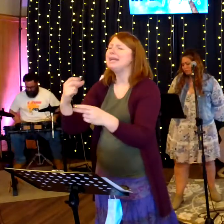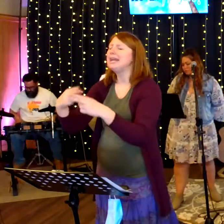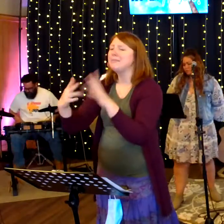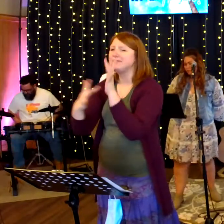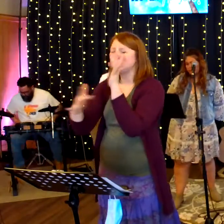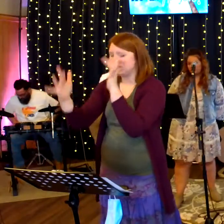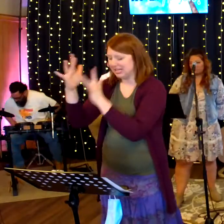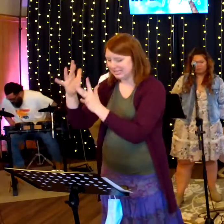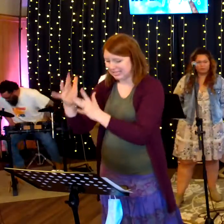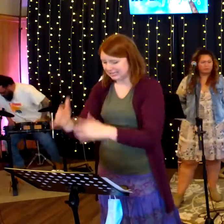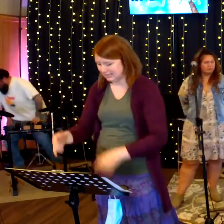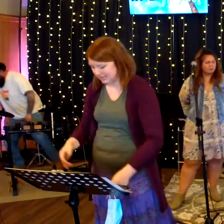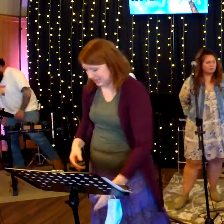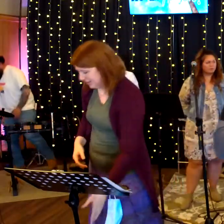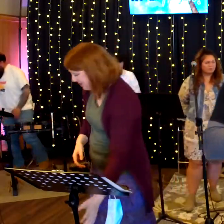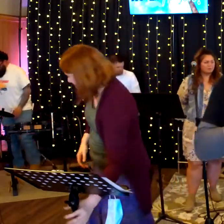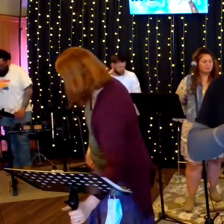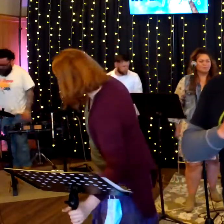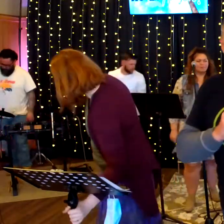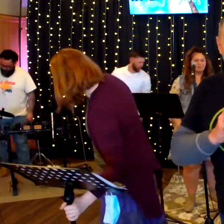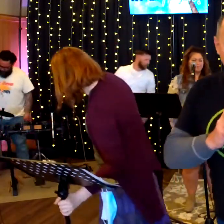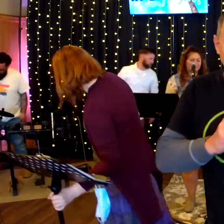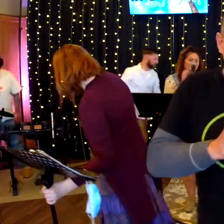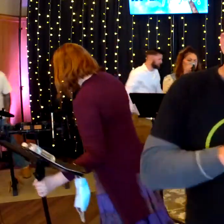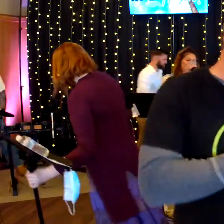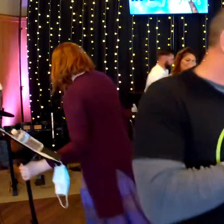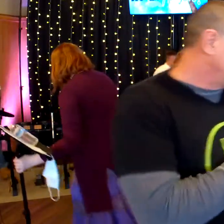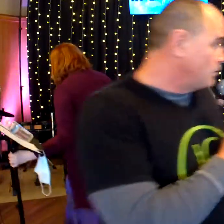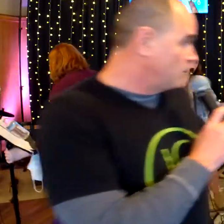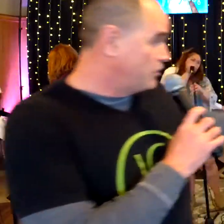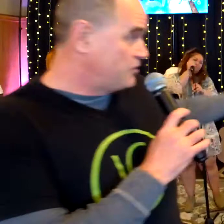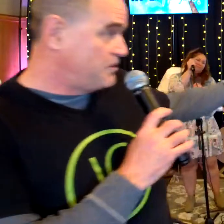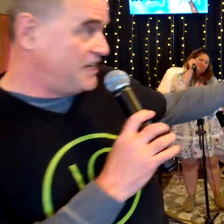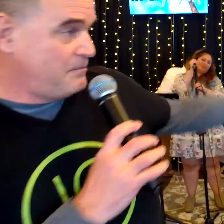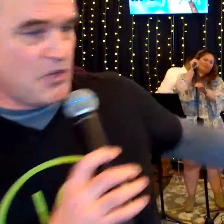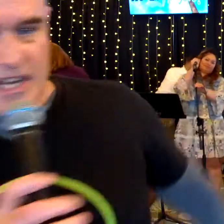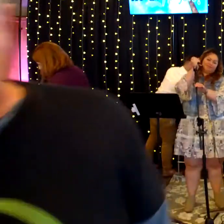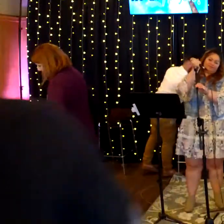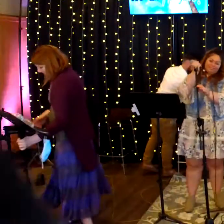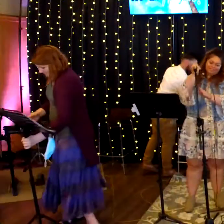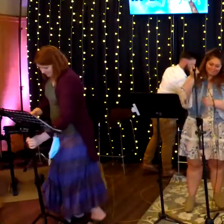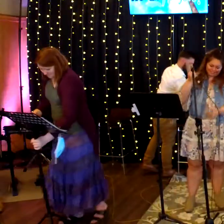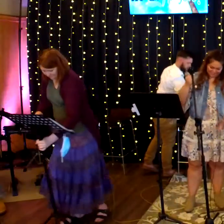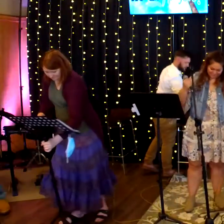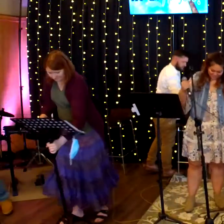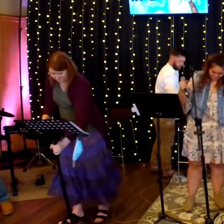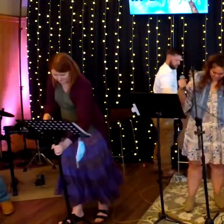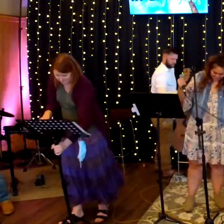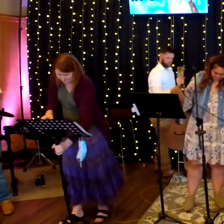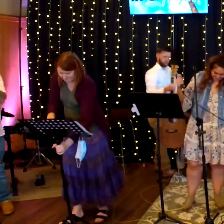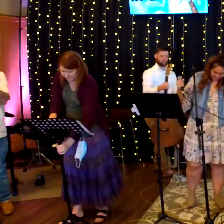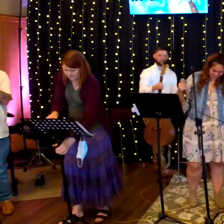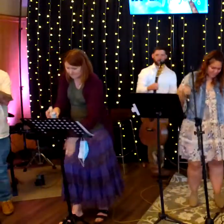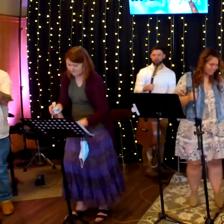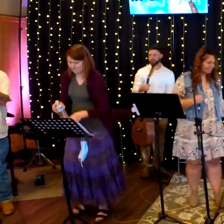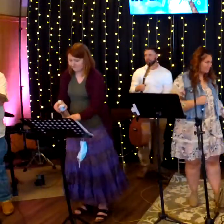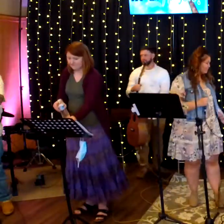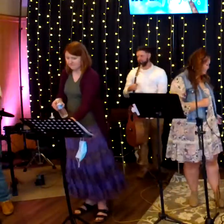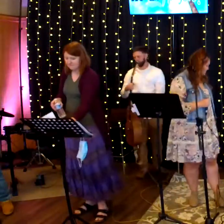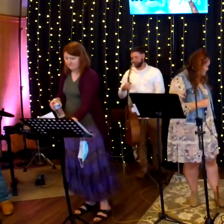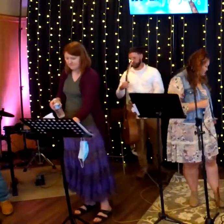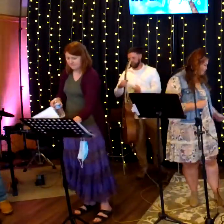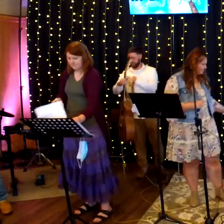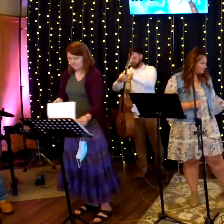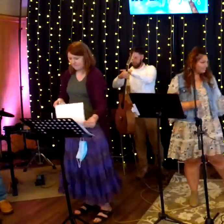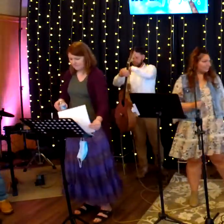Amen and amen. God bless you, church. Love you. Worship team, you guys are awesome. As